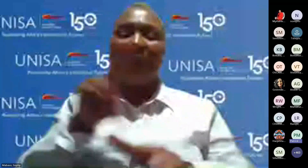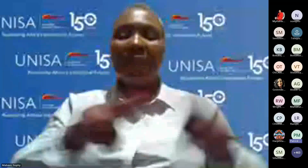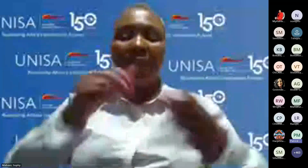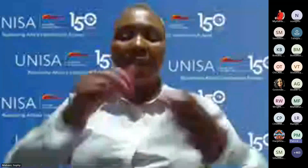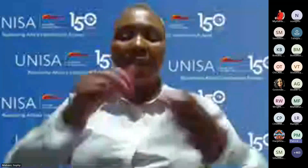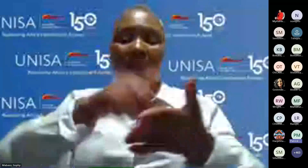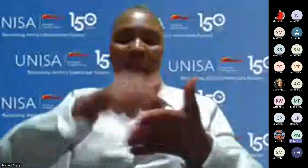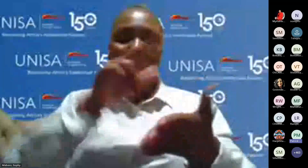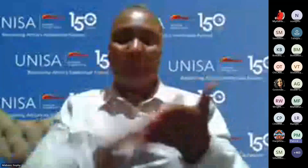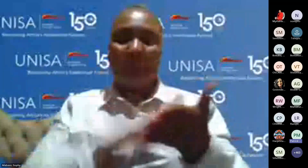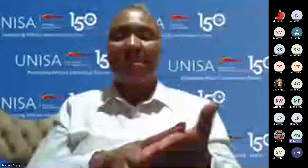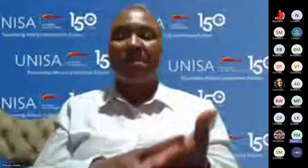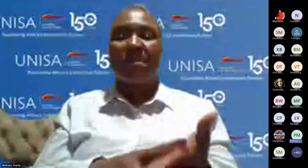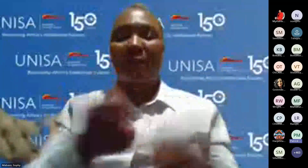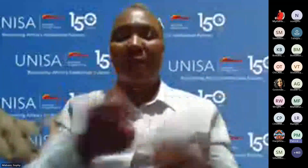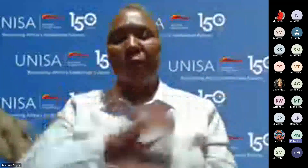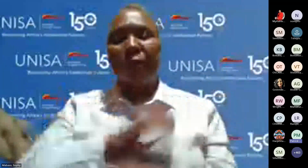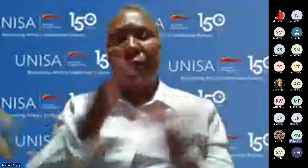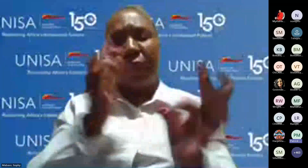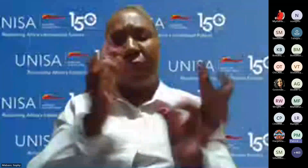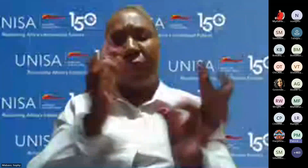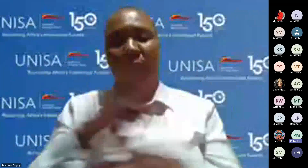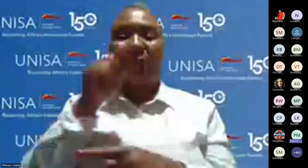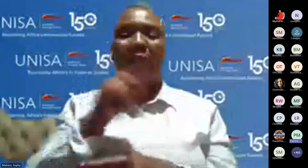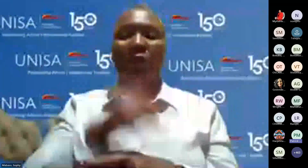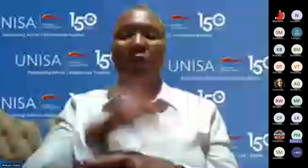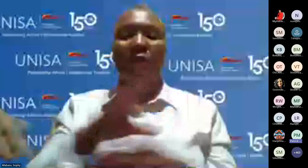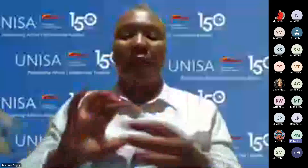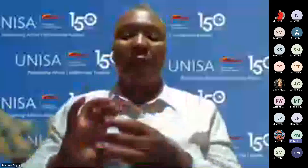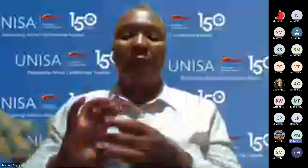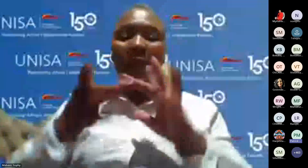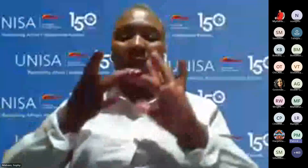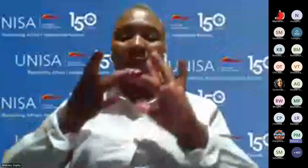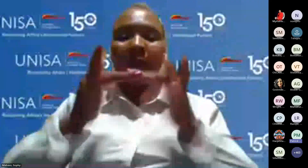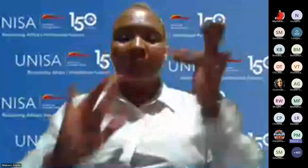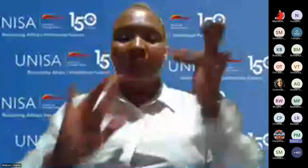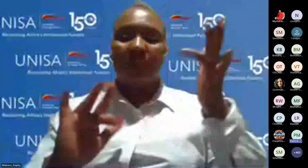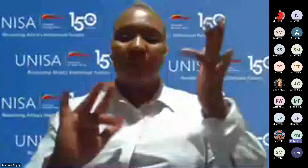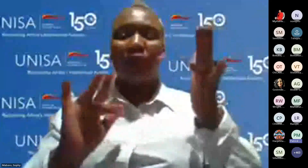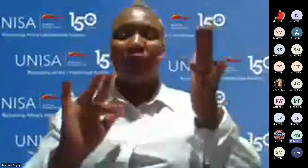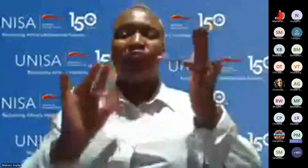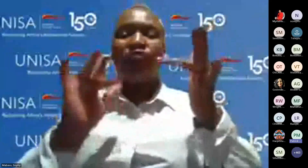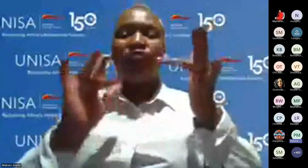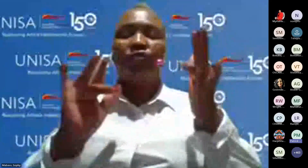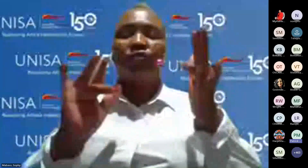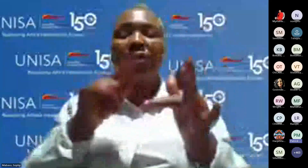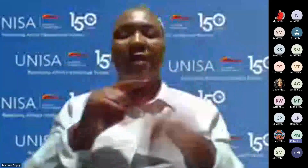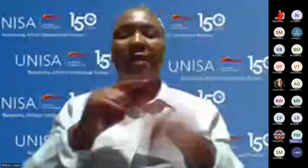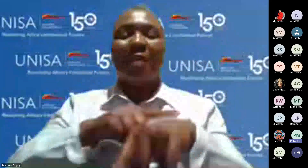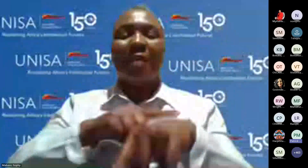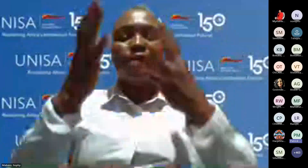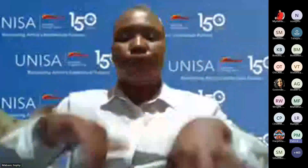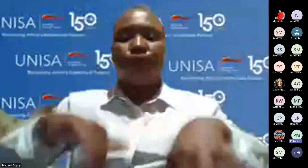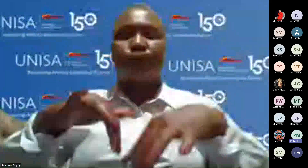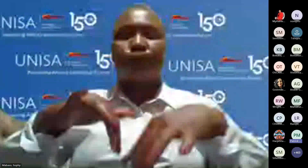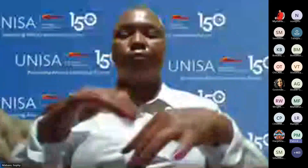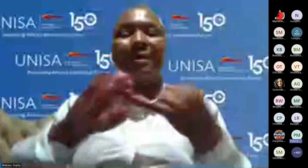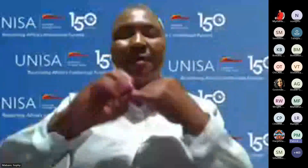but unfortunately, because of the network issues that I experienced, the time lapsed whilst I was still trying